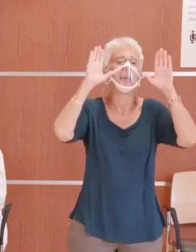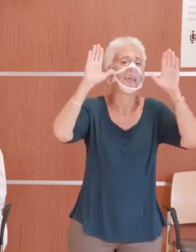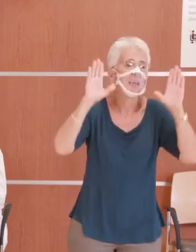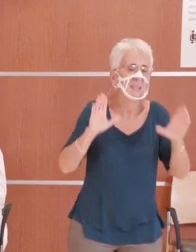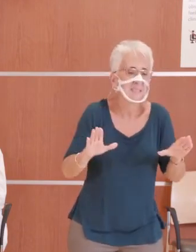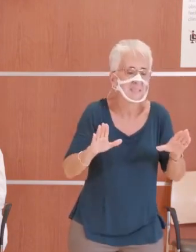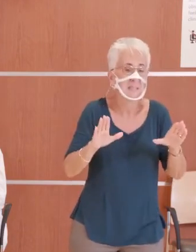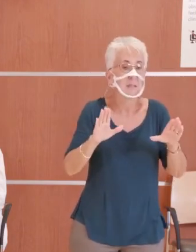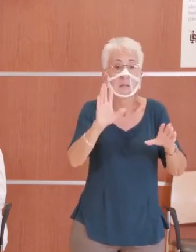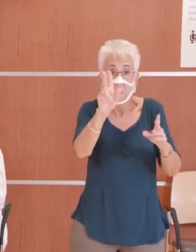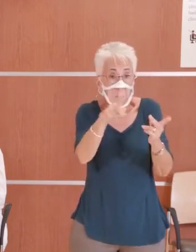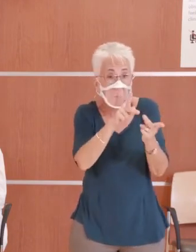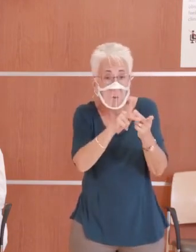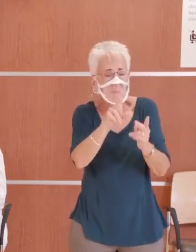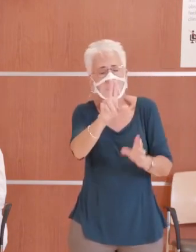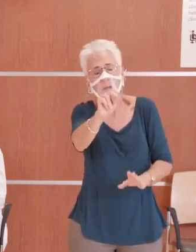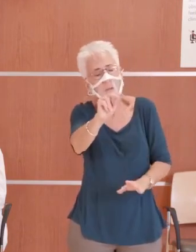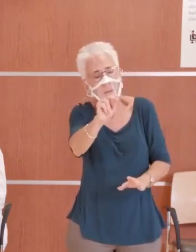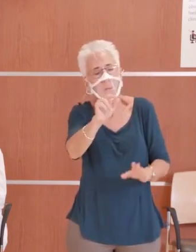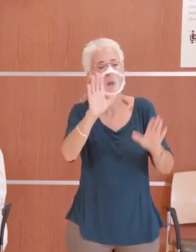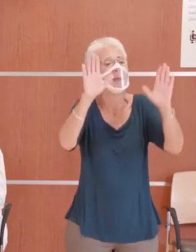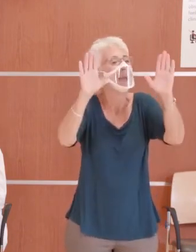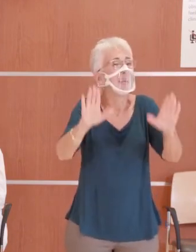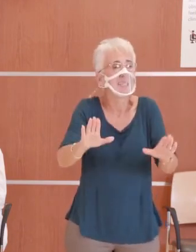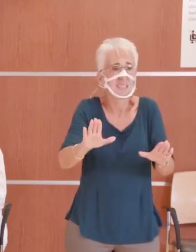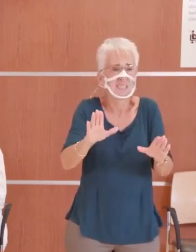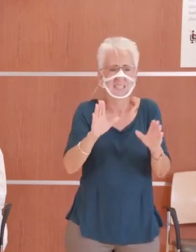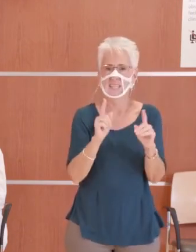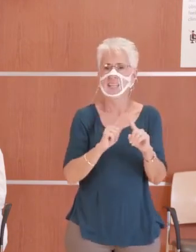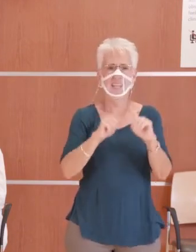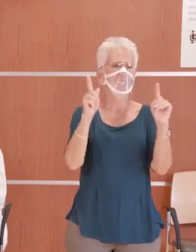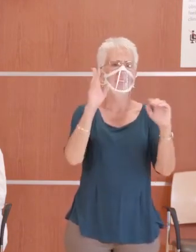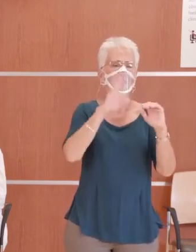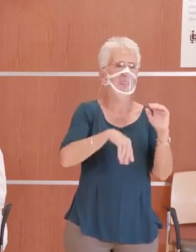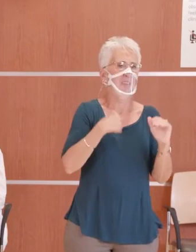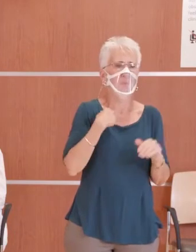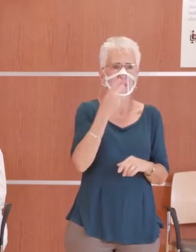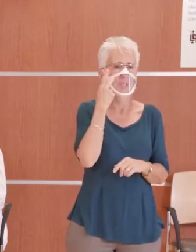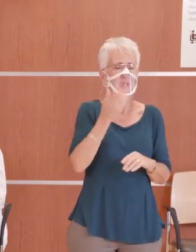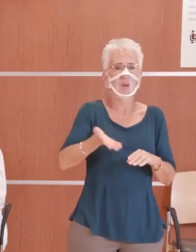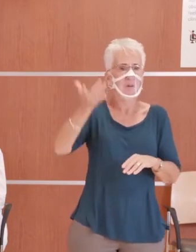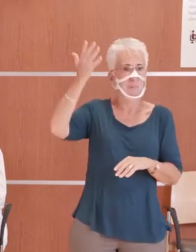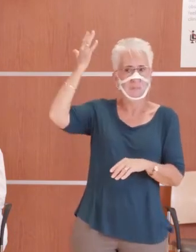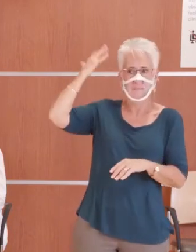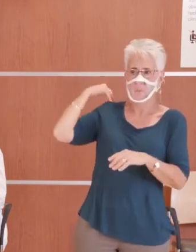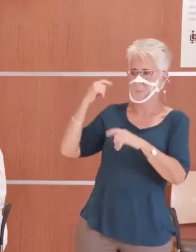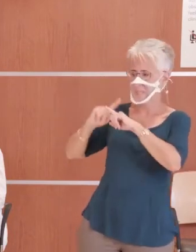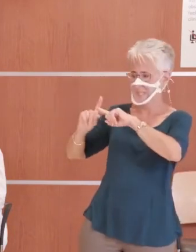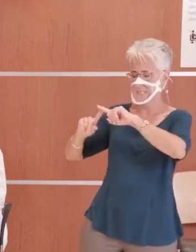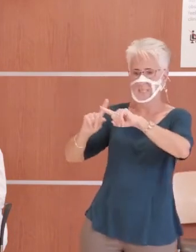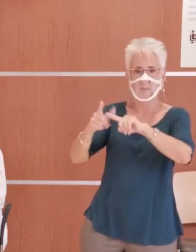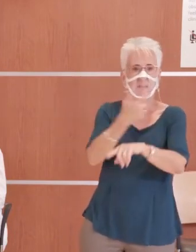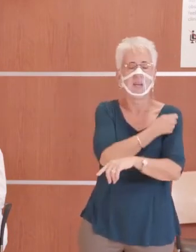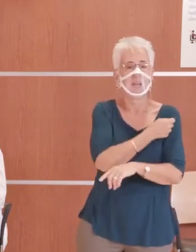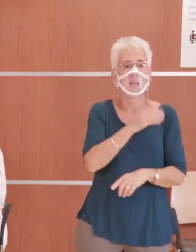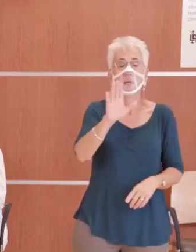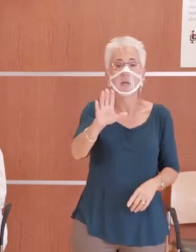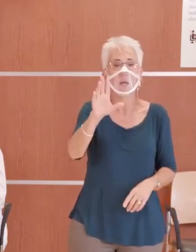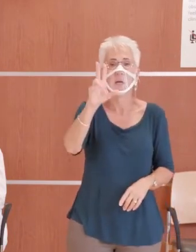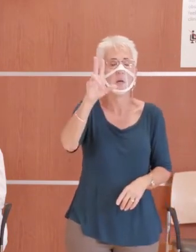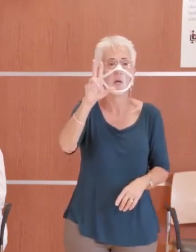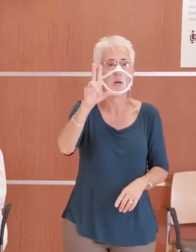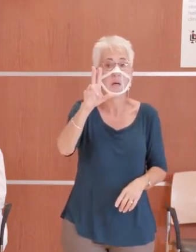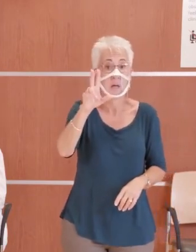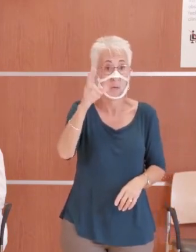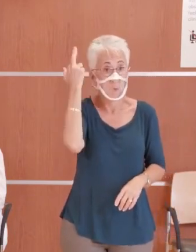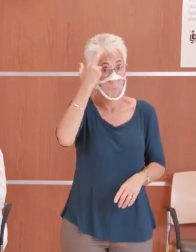but excellent protection, something different than what we've seen with virtually every other type of vaccination. It's not a reason to